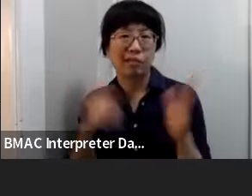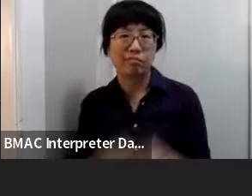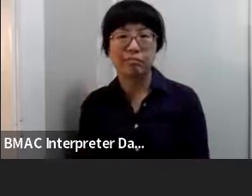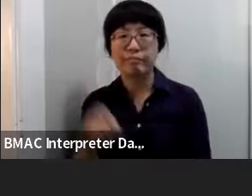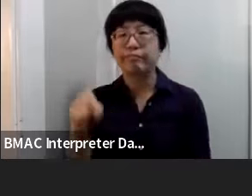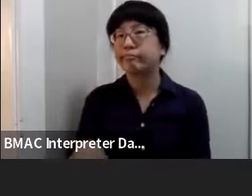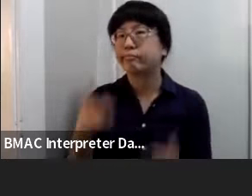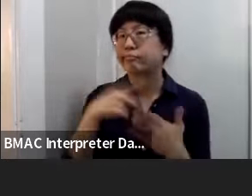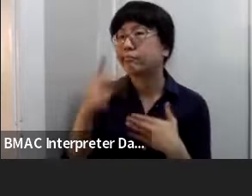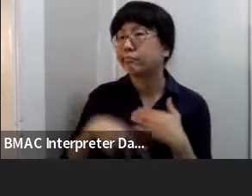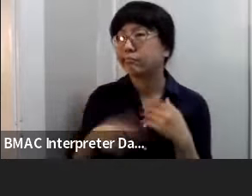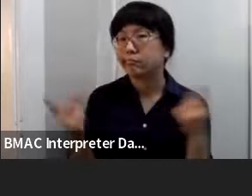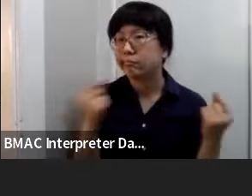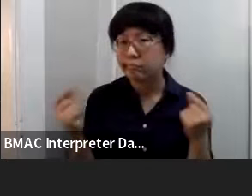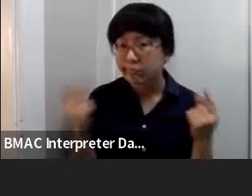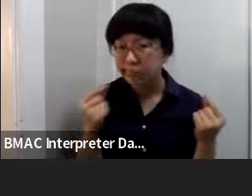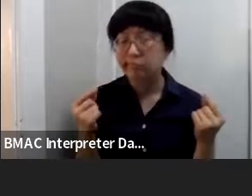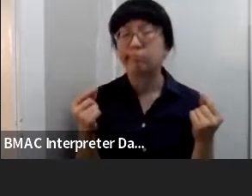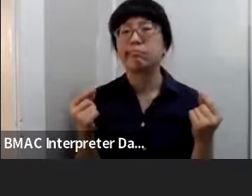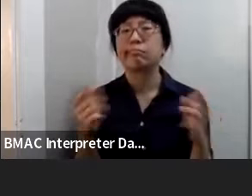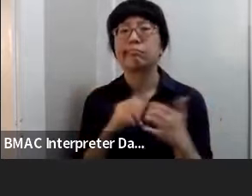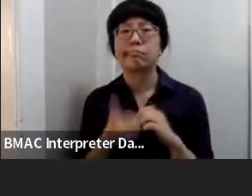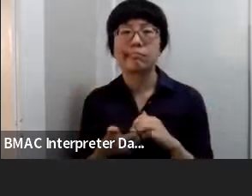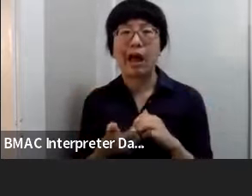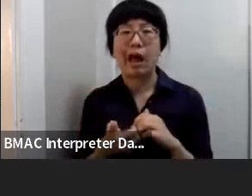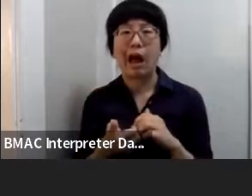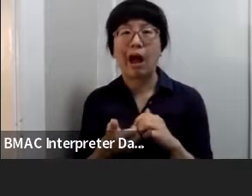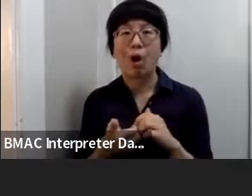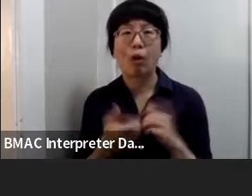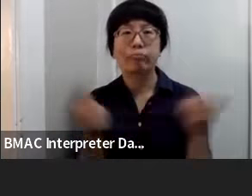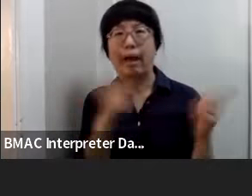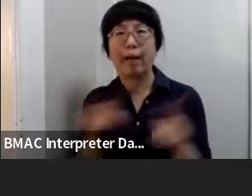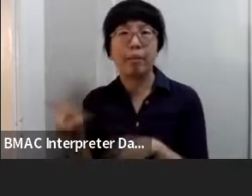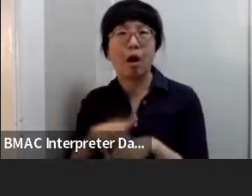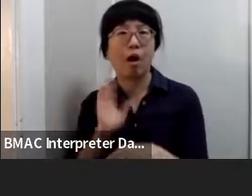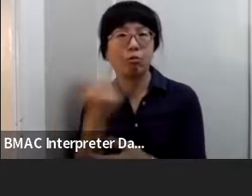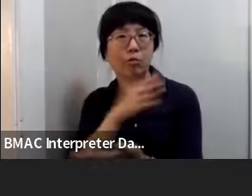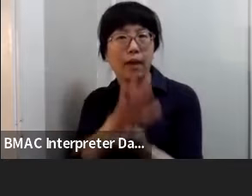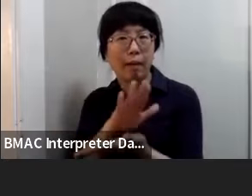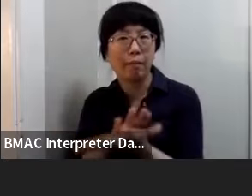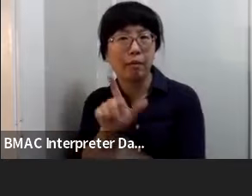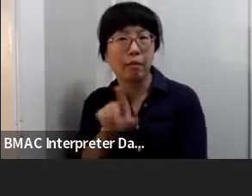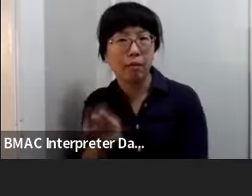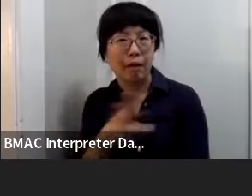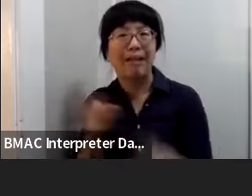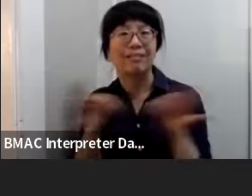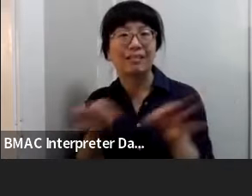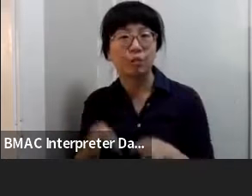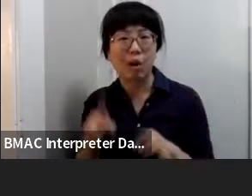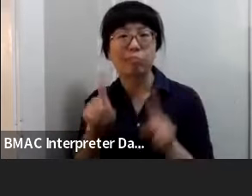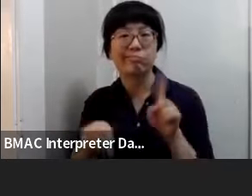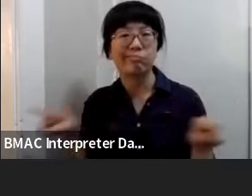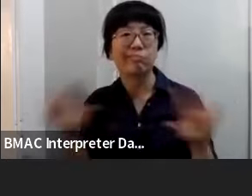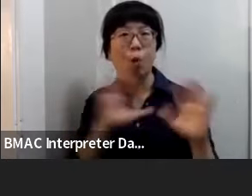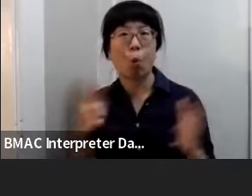program's about and help contextualize it, how it works on our campus at Long Beach, as well as describe the types of courses we tend to